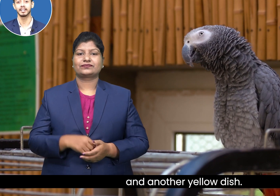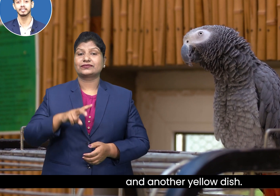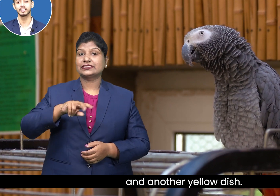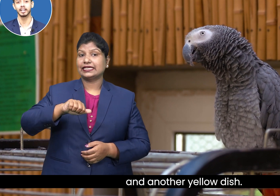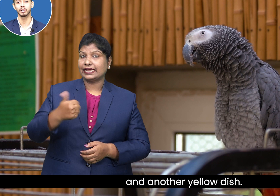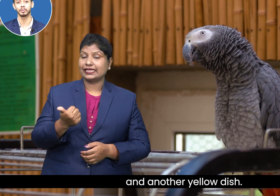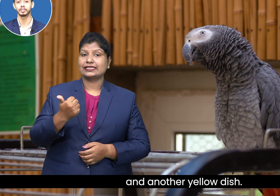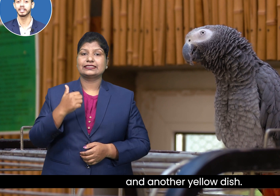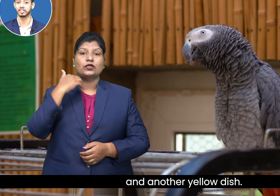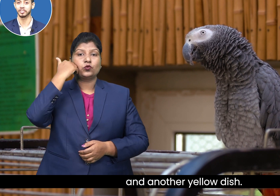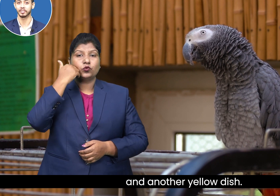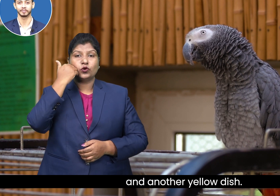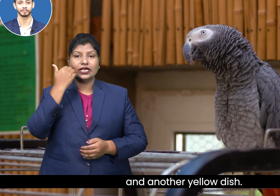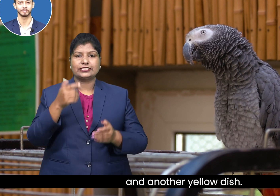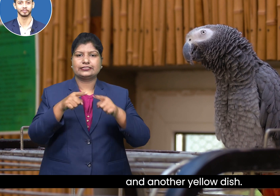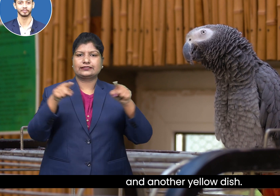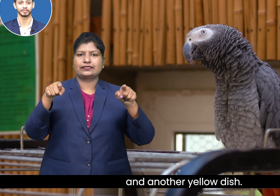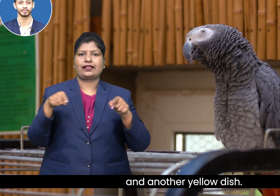and another yellow dish.